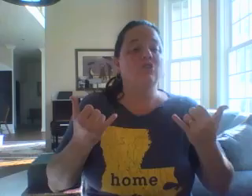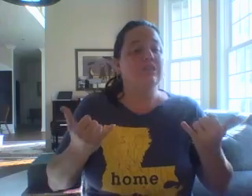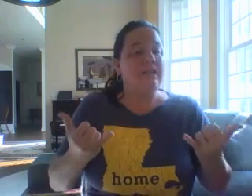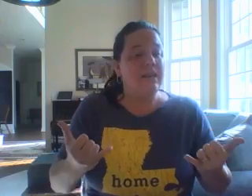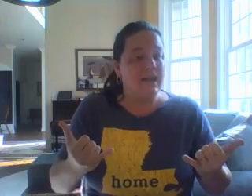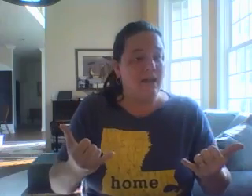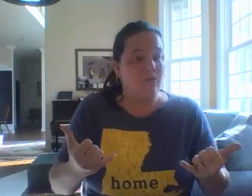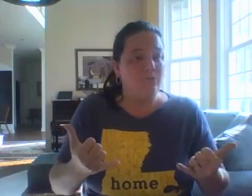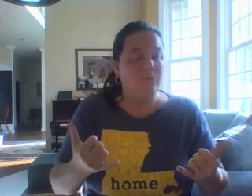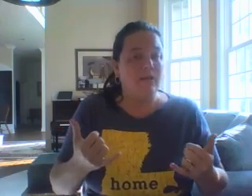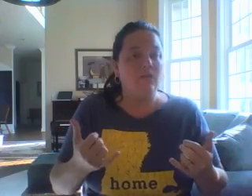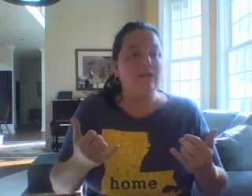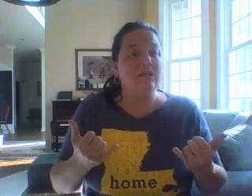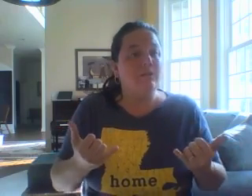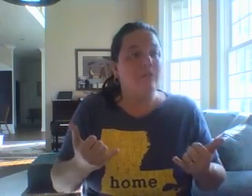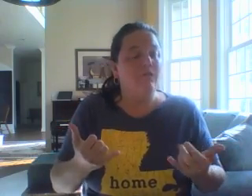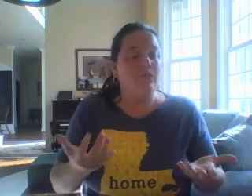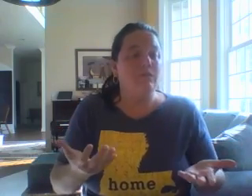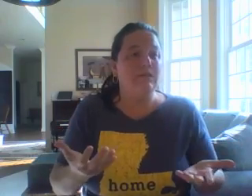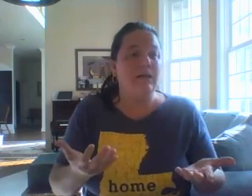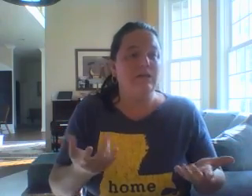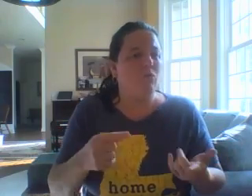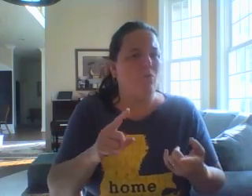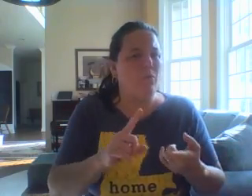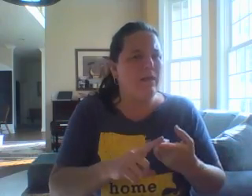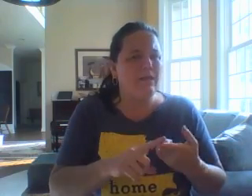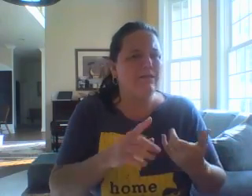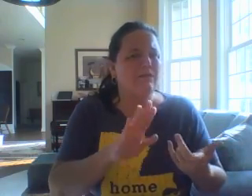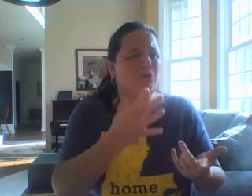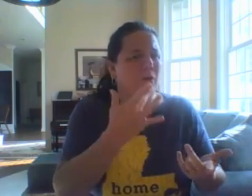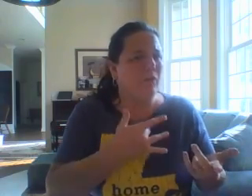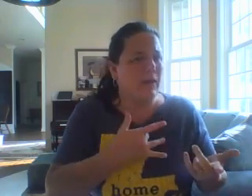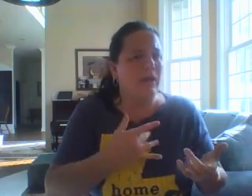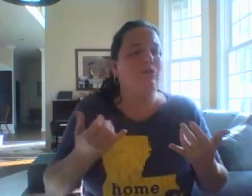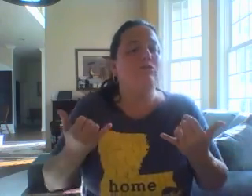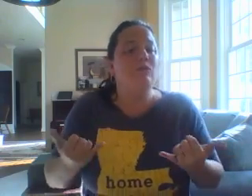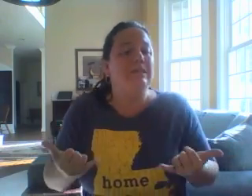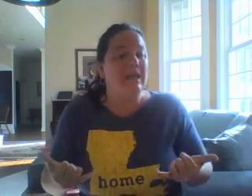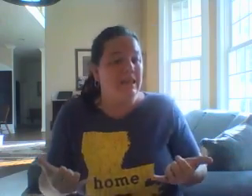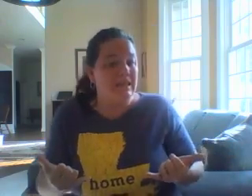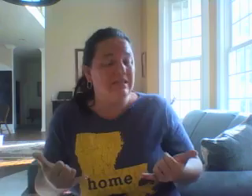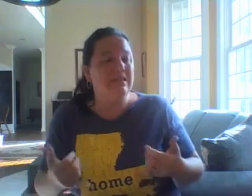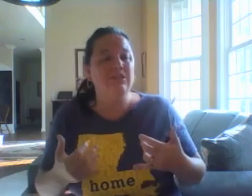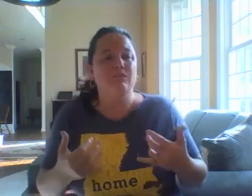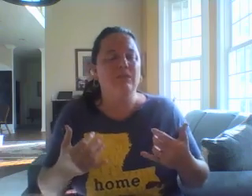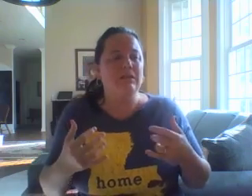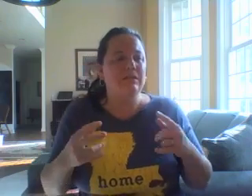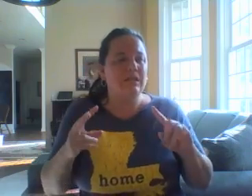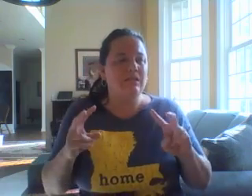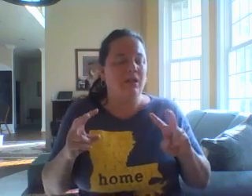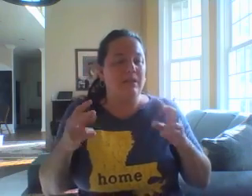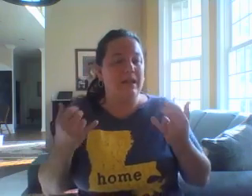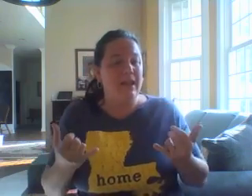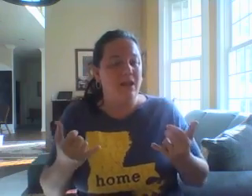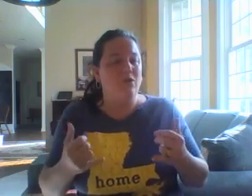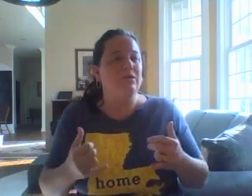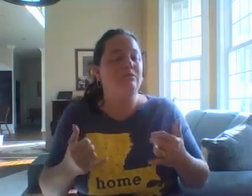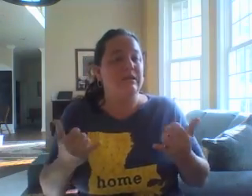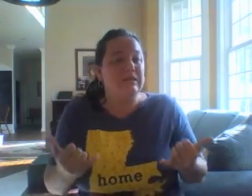just now, like this. Like if someone says, well, when is your birthday? And you would say this. This doesn't necessarily mean now. It just means